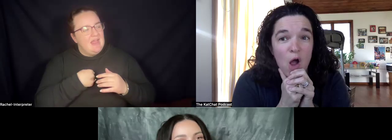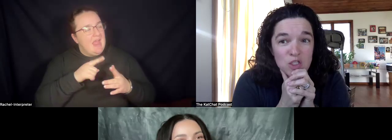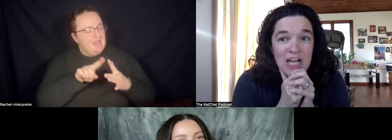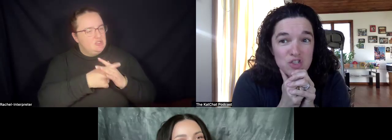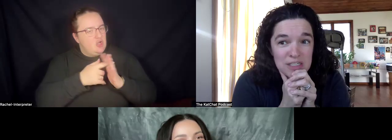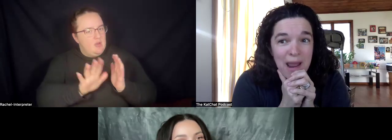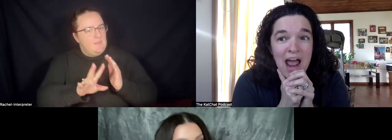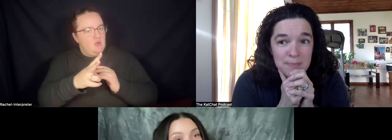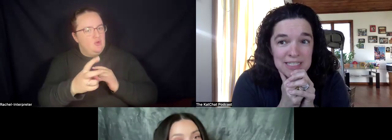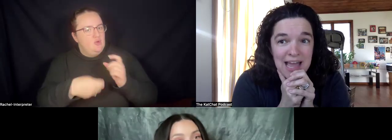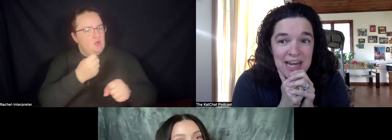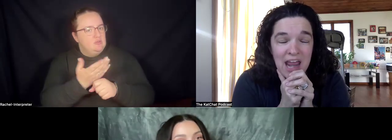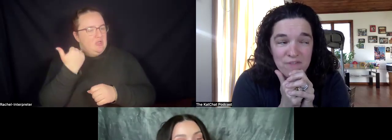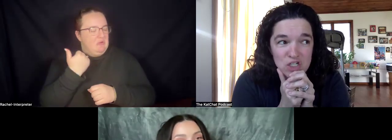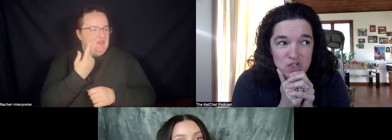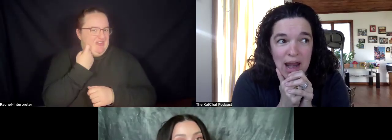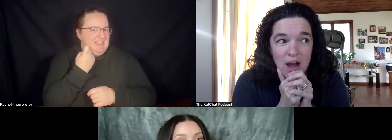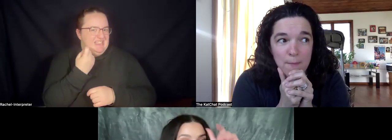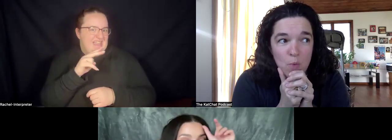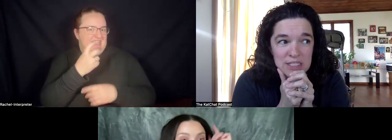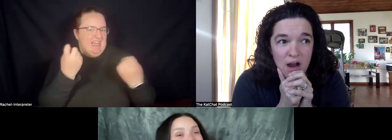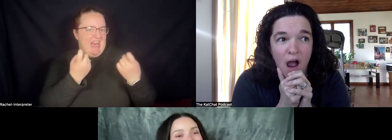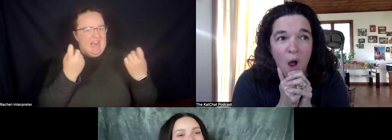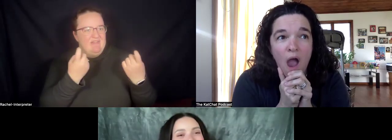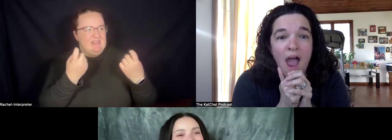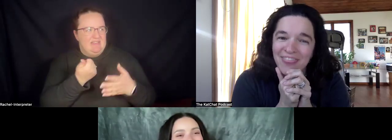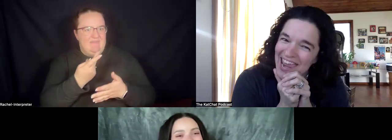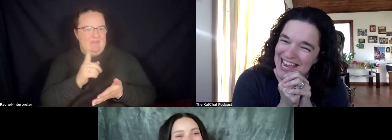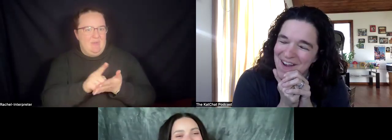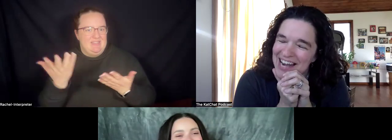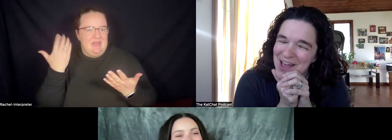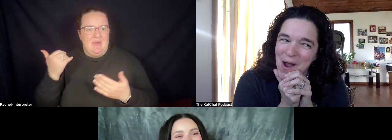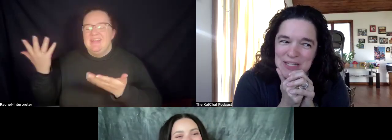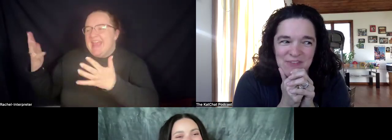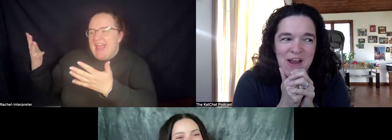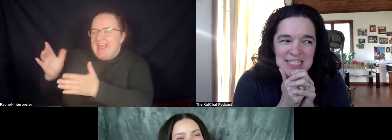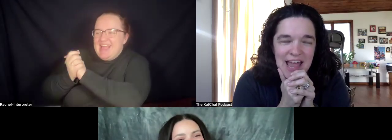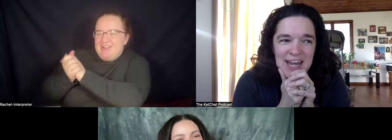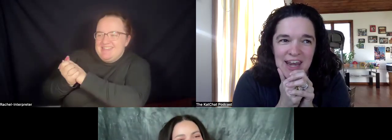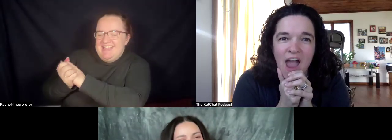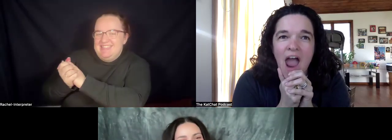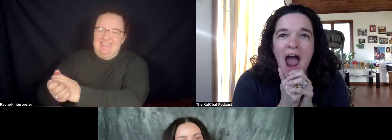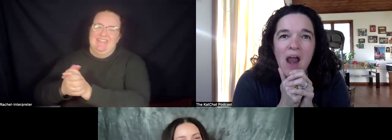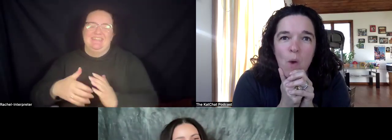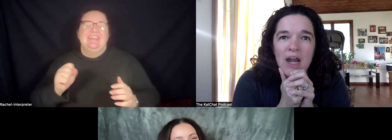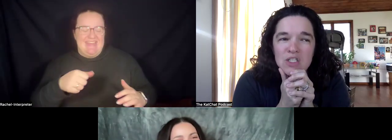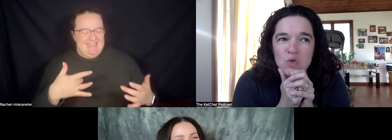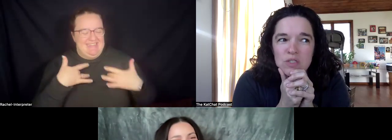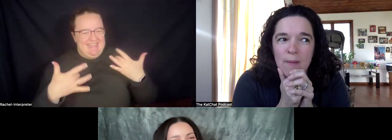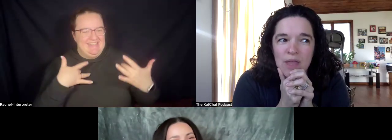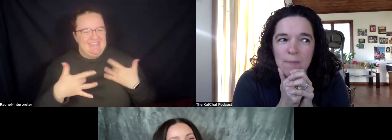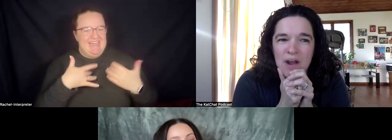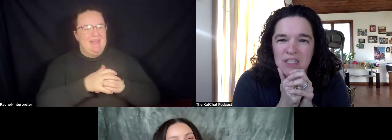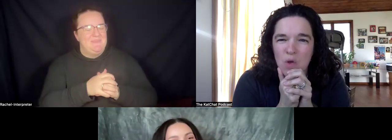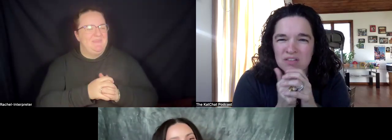2 years ago, so I just passed my second anniversary a couple of weeks Yay! ago. Thank you. I know it's Congratulations. very exciting. I wanted to